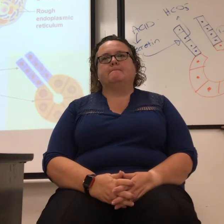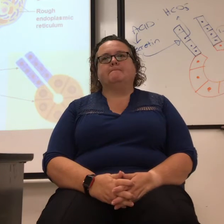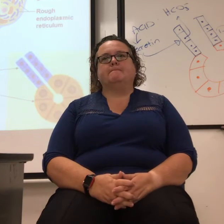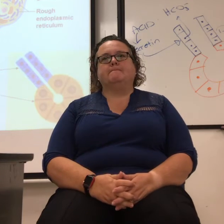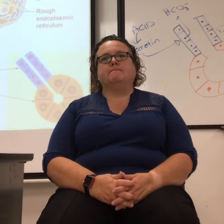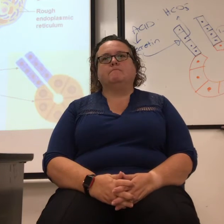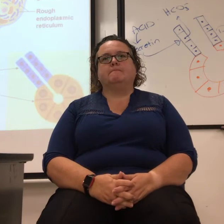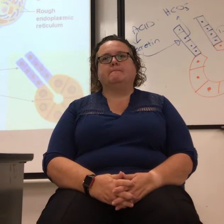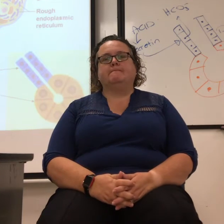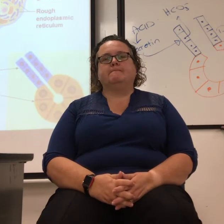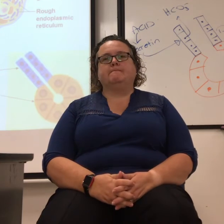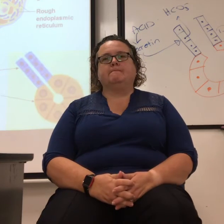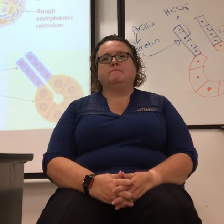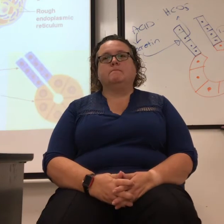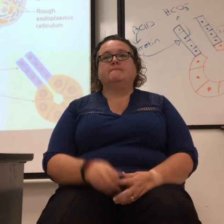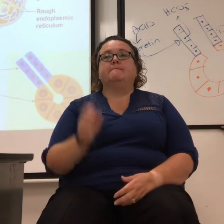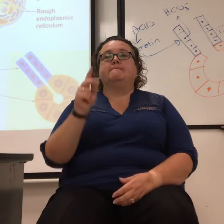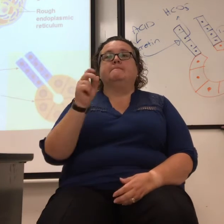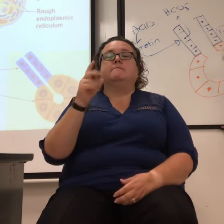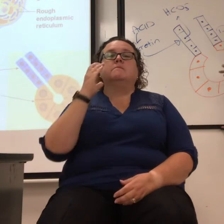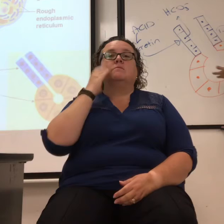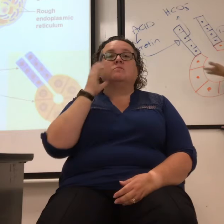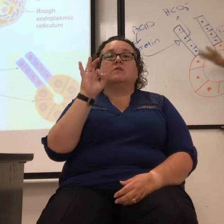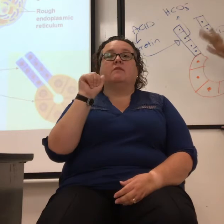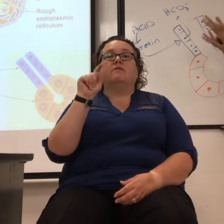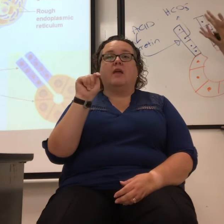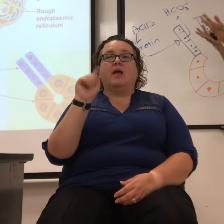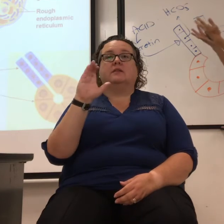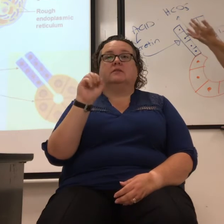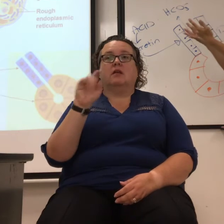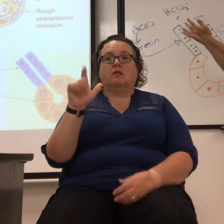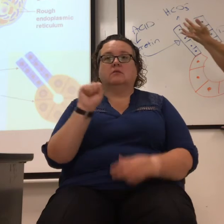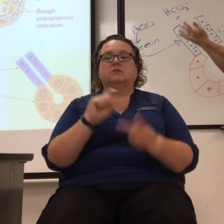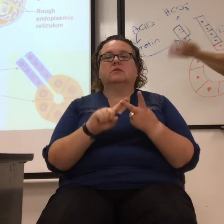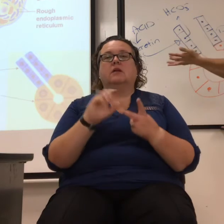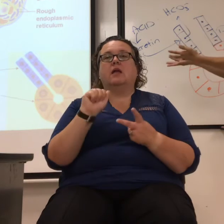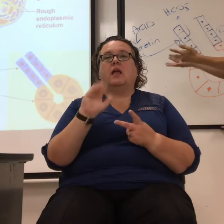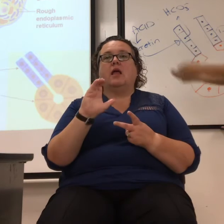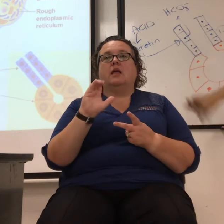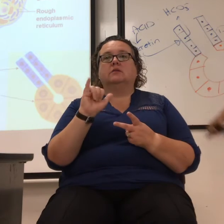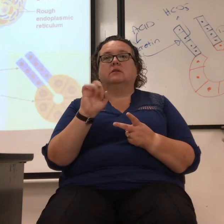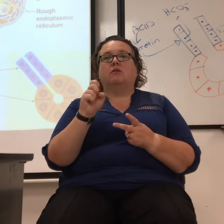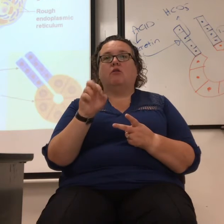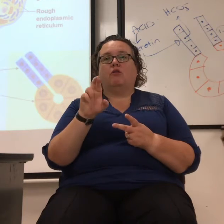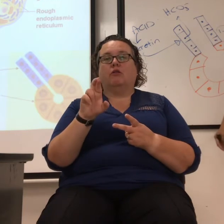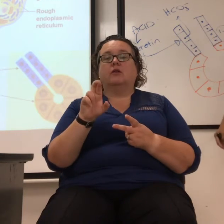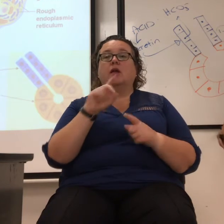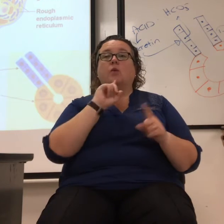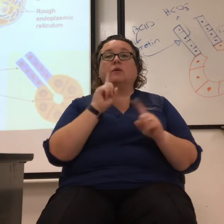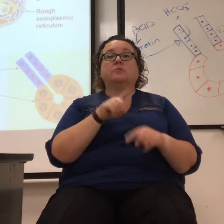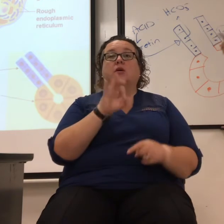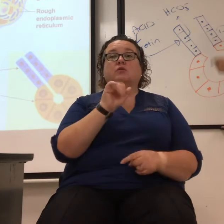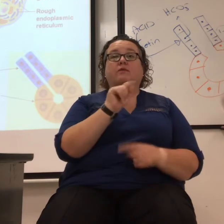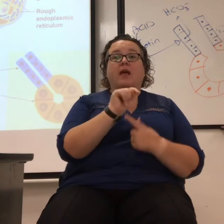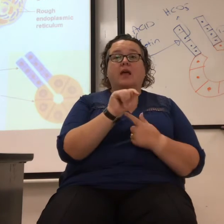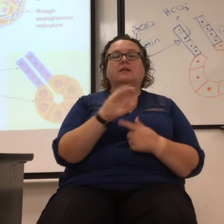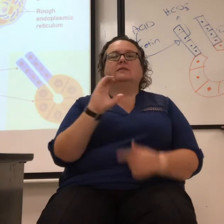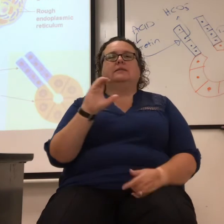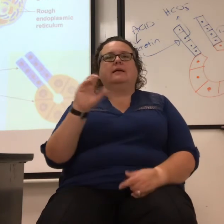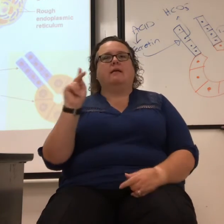Okay, you have fat cells. You have acinar cells. In response to fat, CCK is